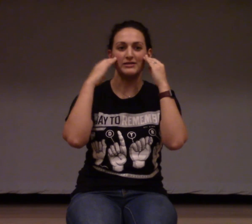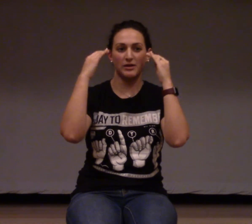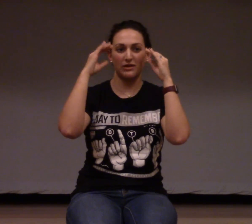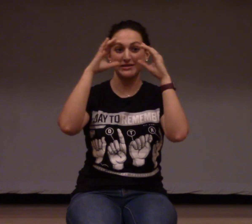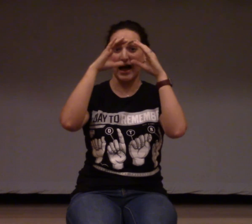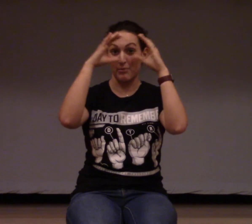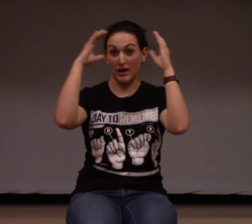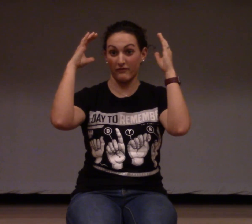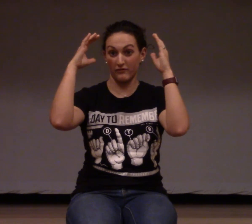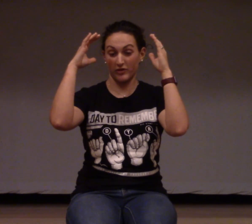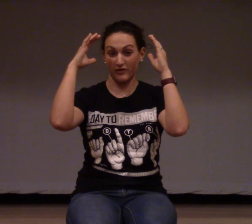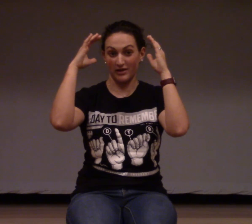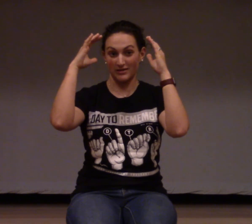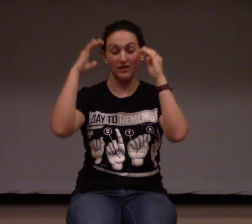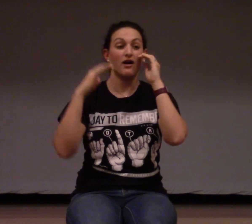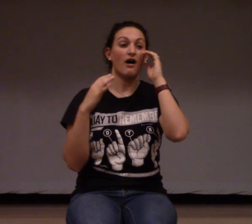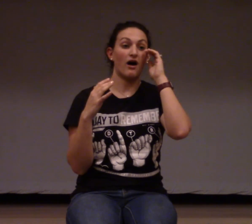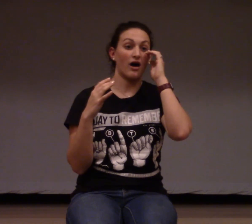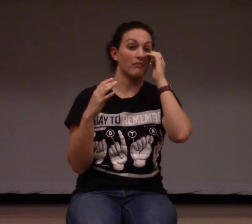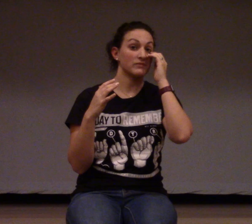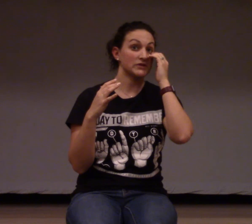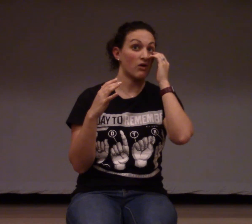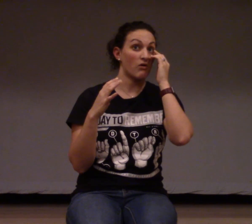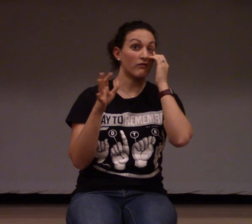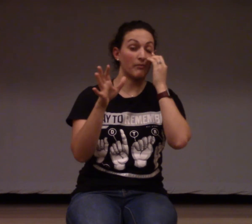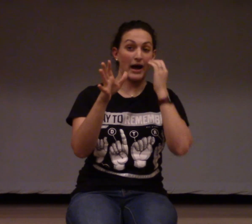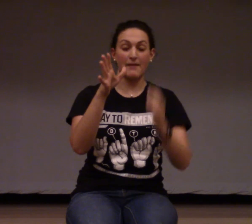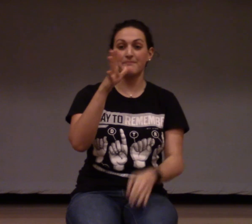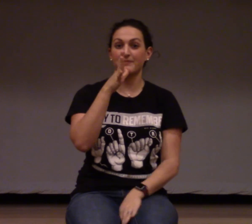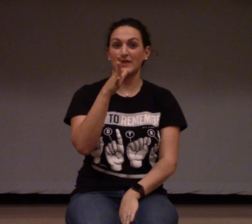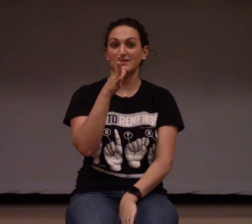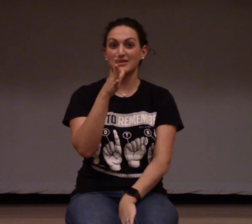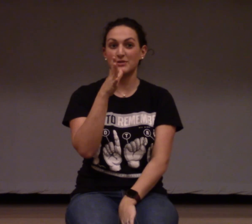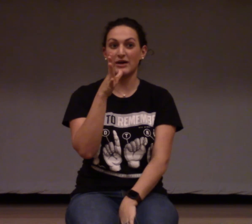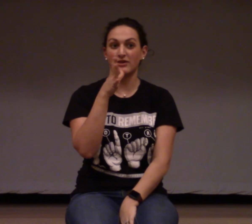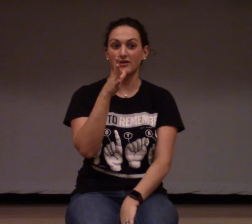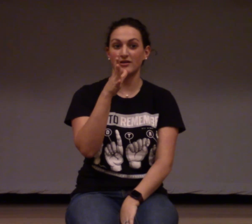be the top half of your face. So for mom, it's going to be down here.